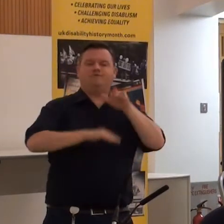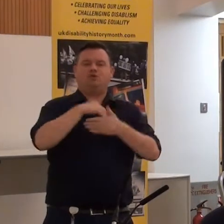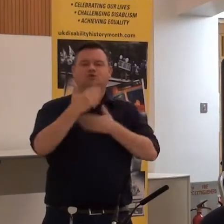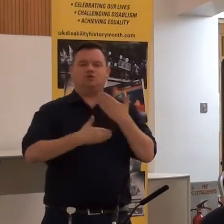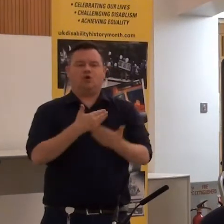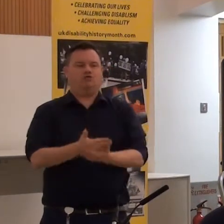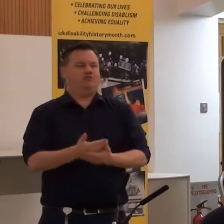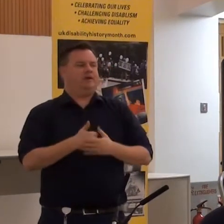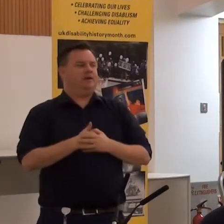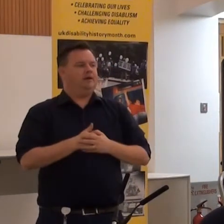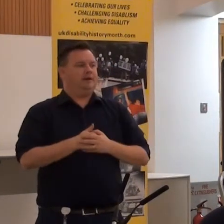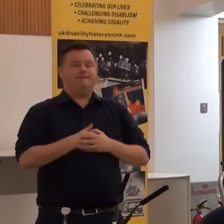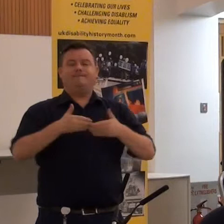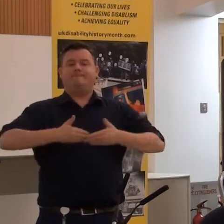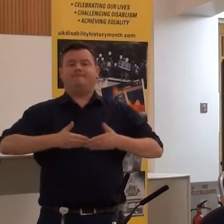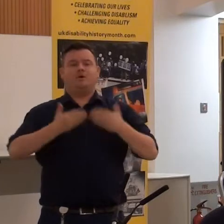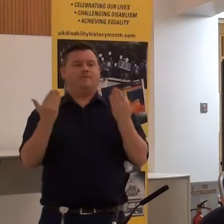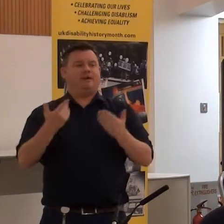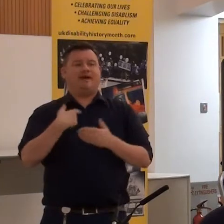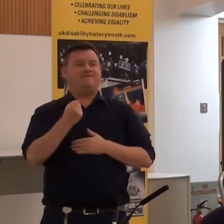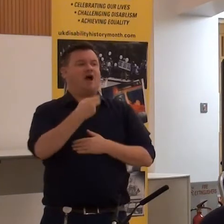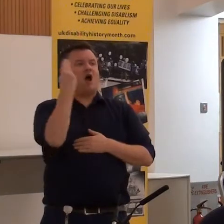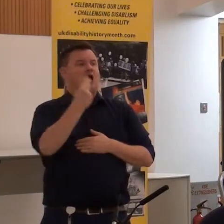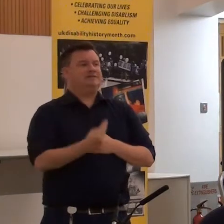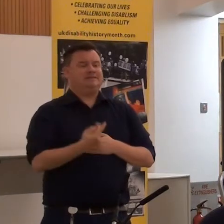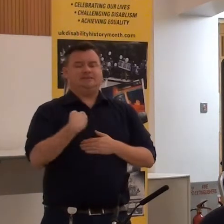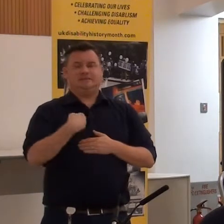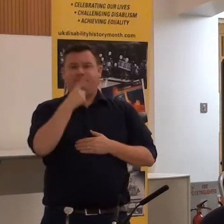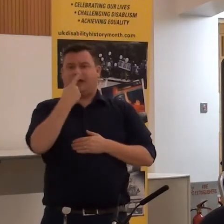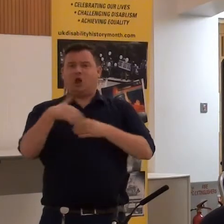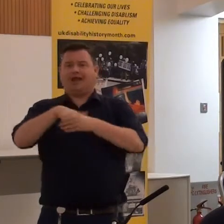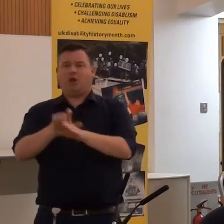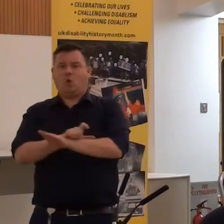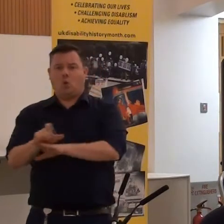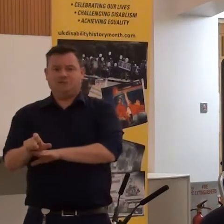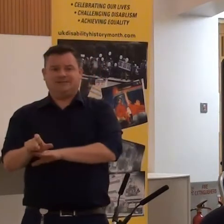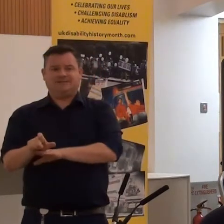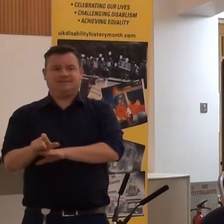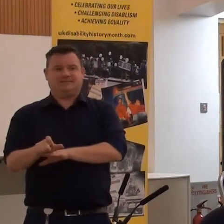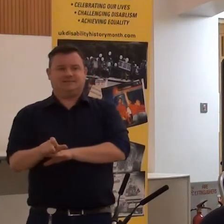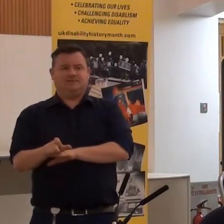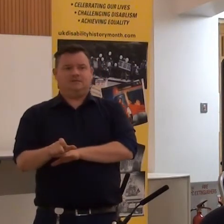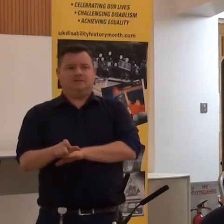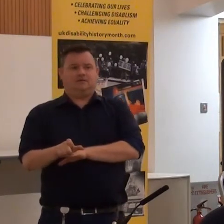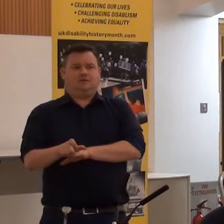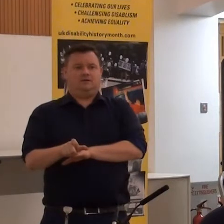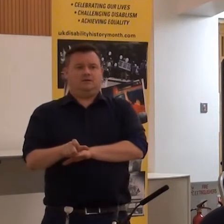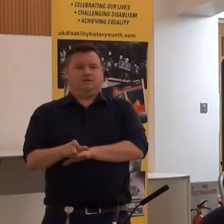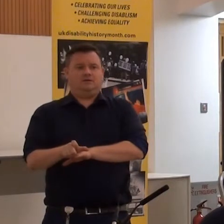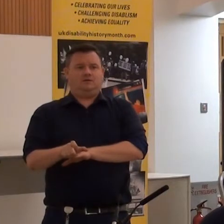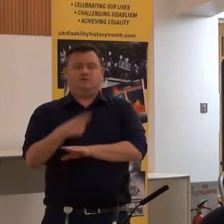breaking through. We probably have fantastic artists who can't even get onto courses, to dream about